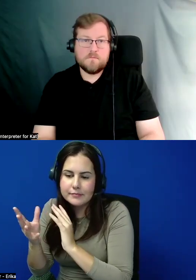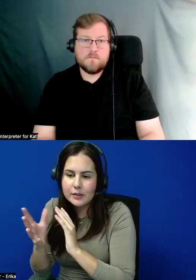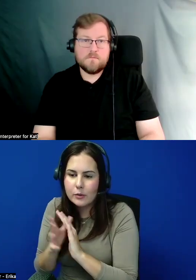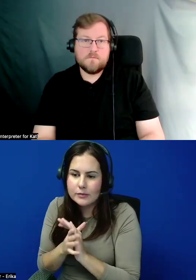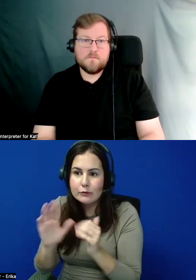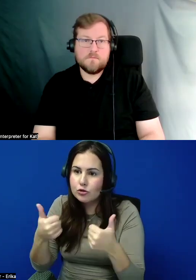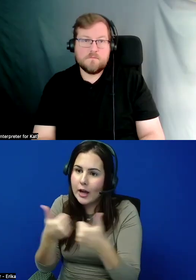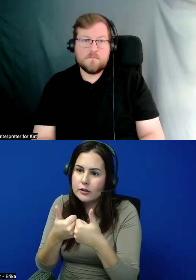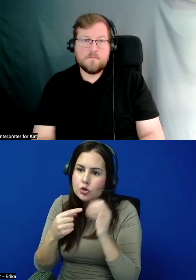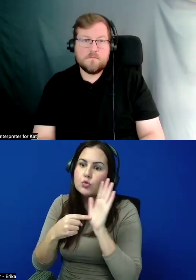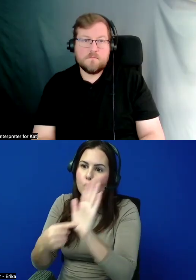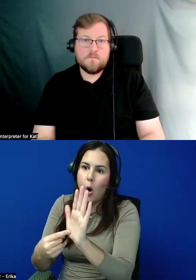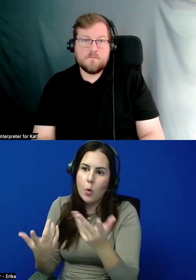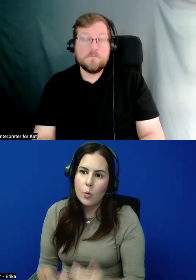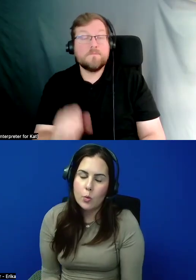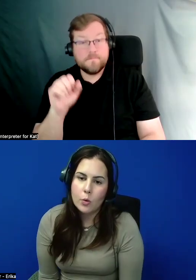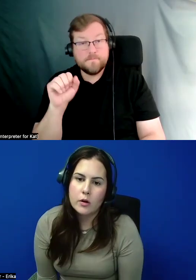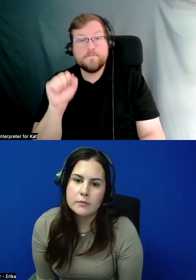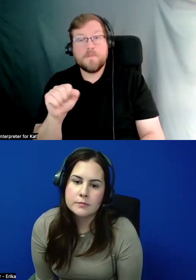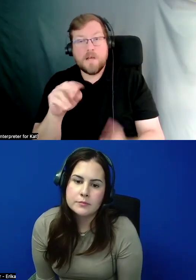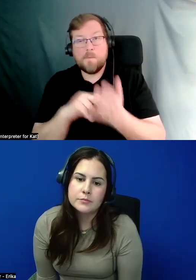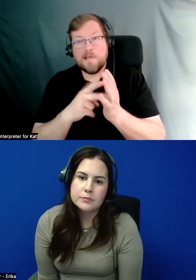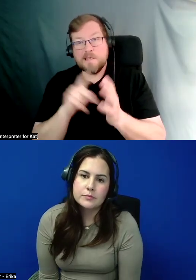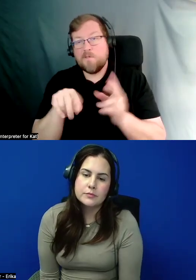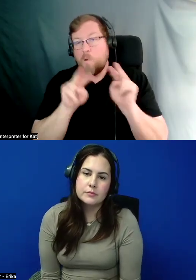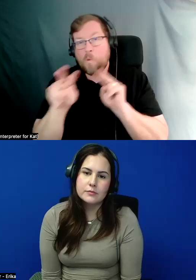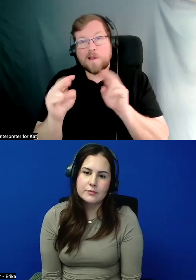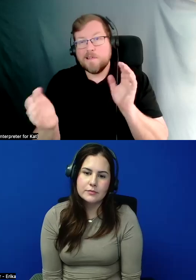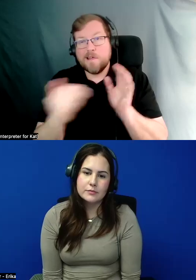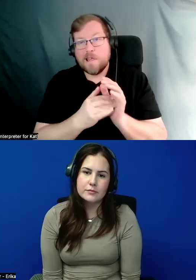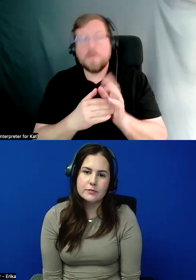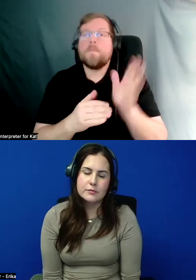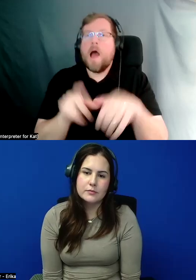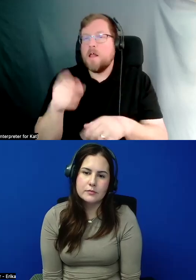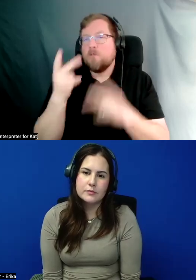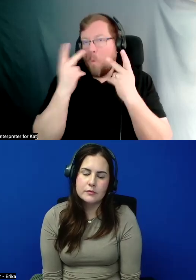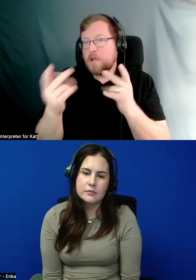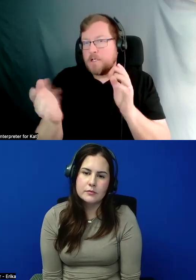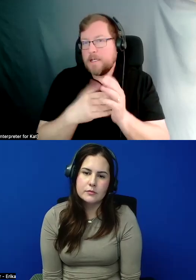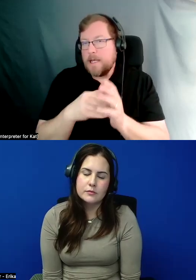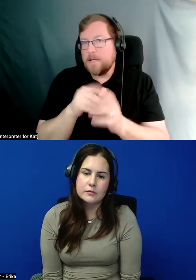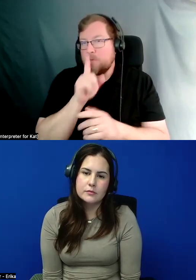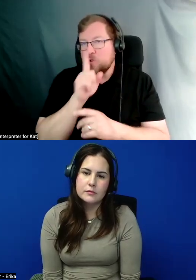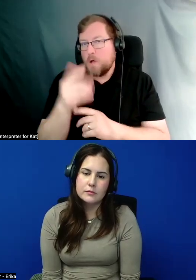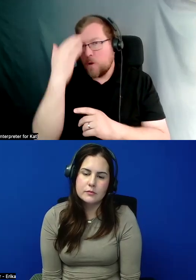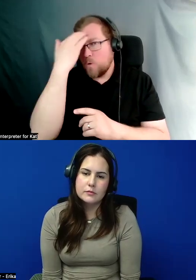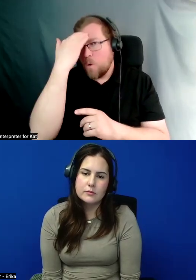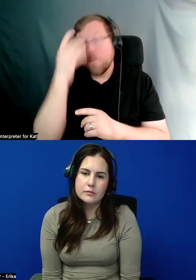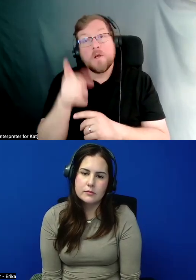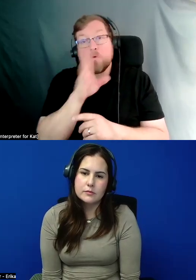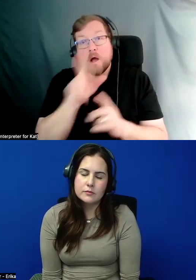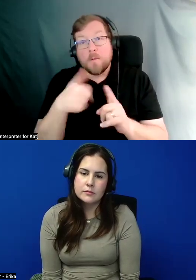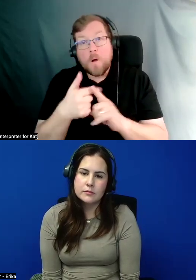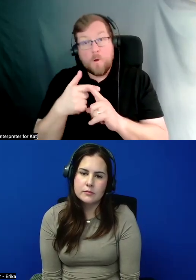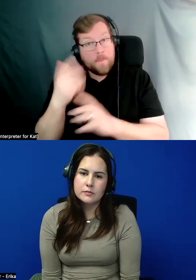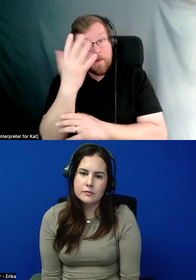Yeah, I'm gonna challenge. have to watch that again. I'm gonna have to watch that. Probably gonna do what you mean, but yeah, I'm just wondering, like, because like you said, the tree house is way